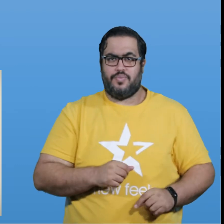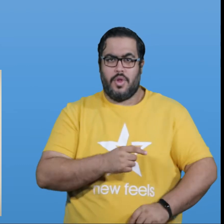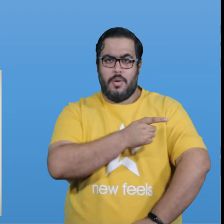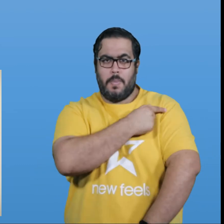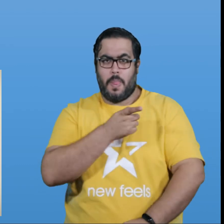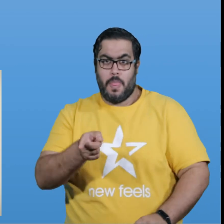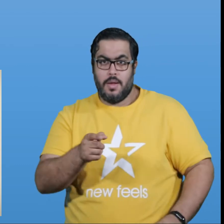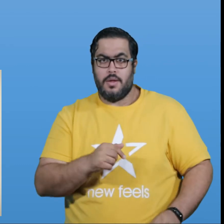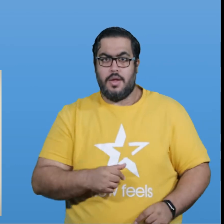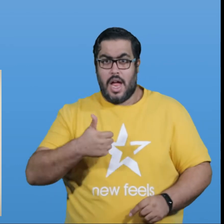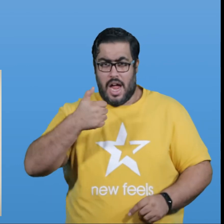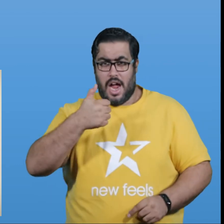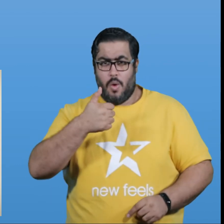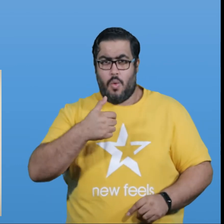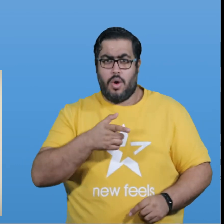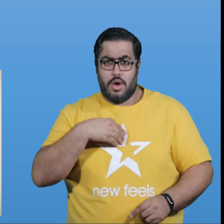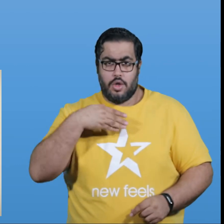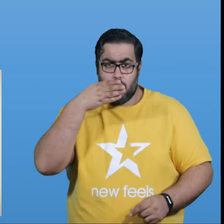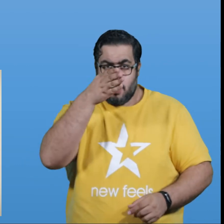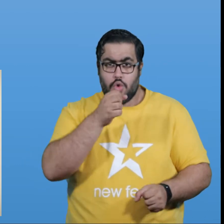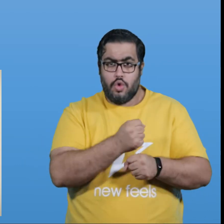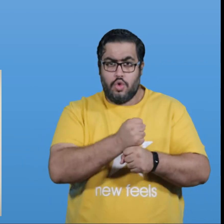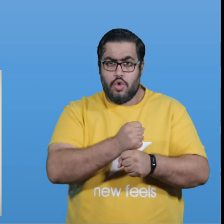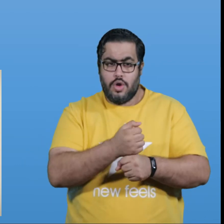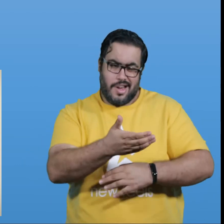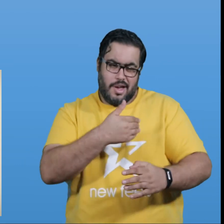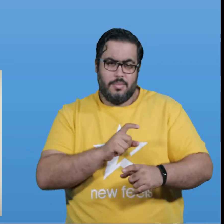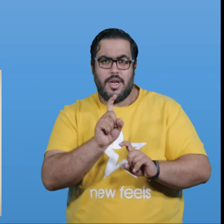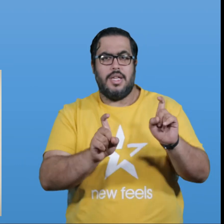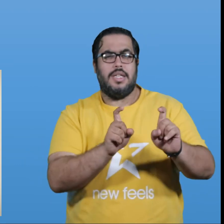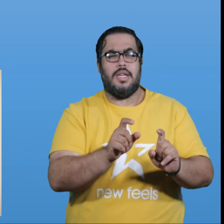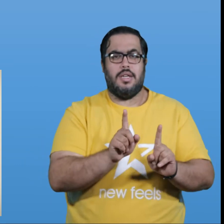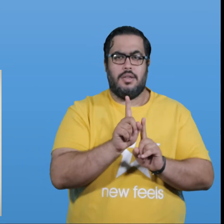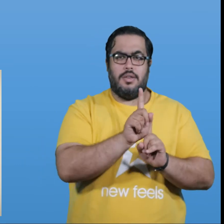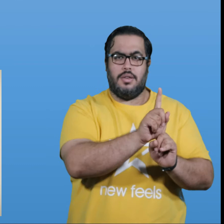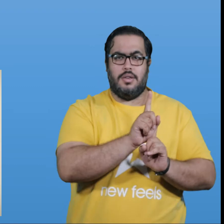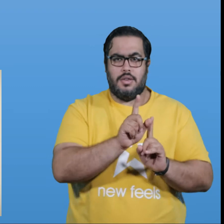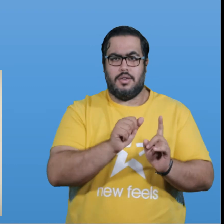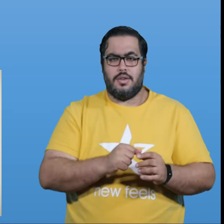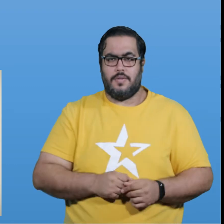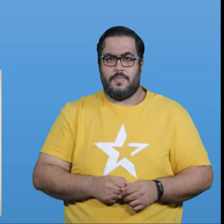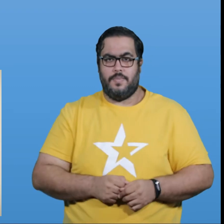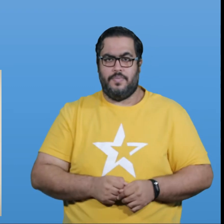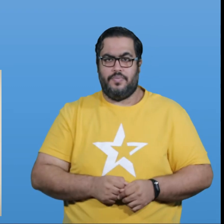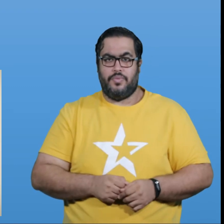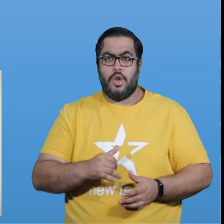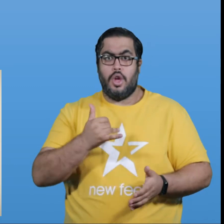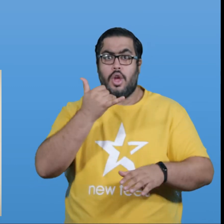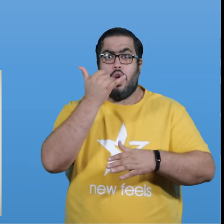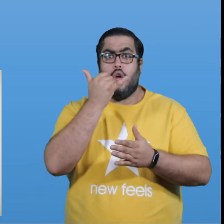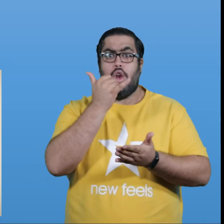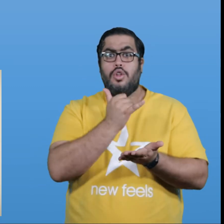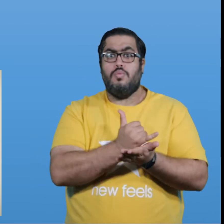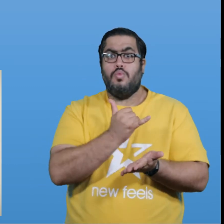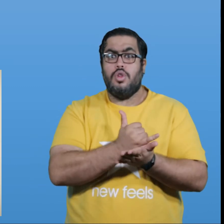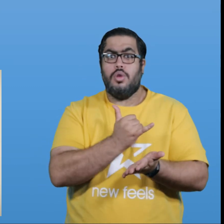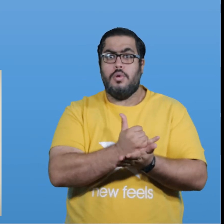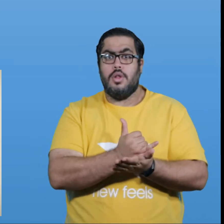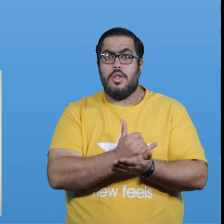projects. Projects like social projects who could help the society develop itself, or it could even be about projects